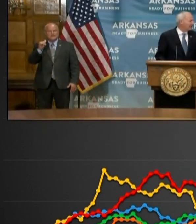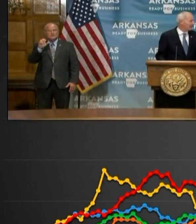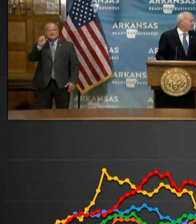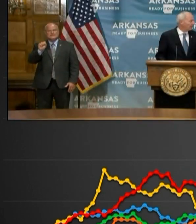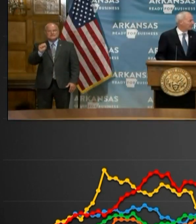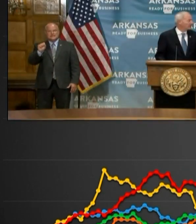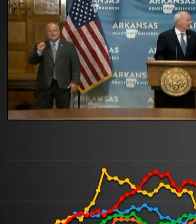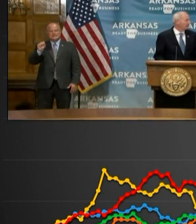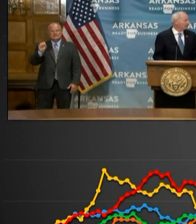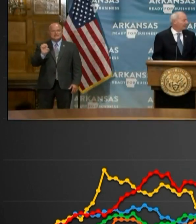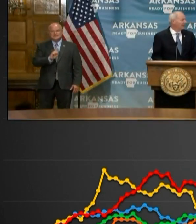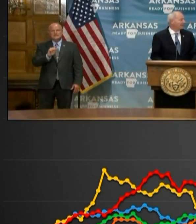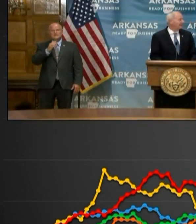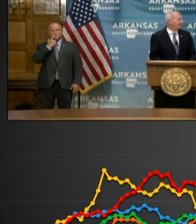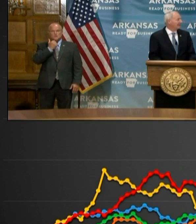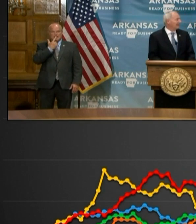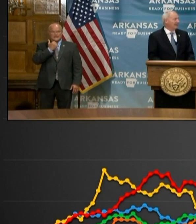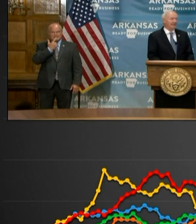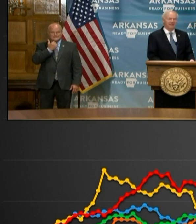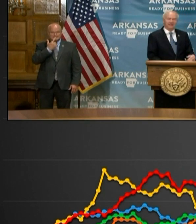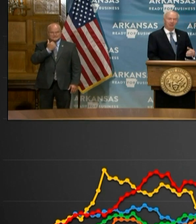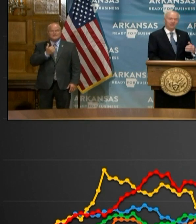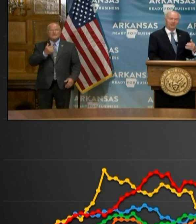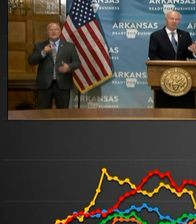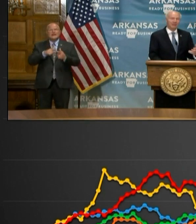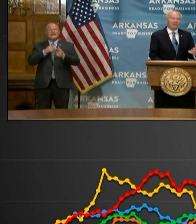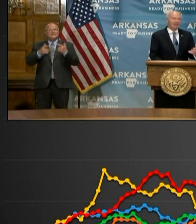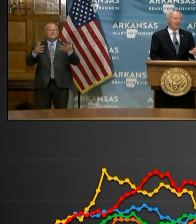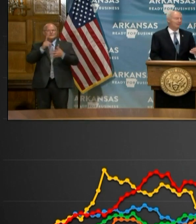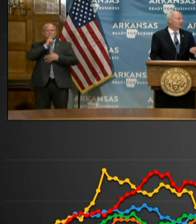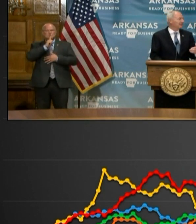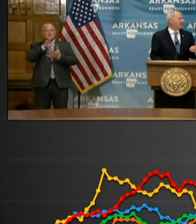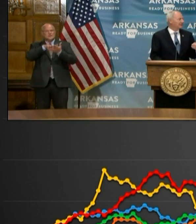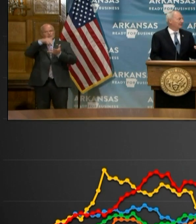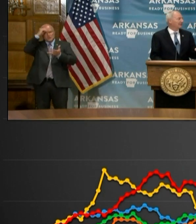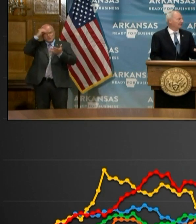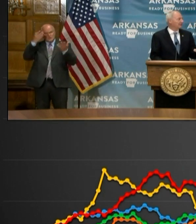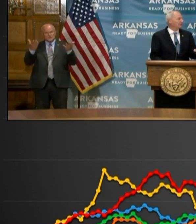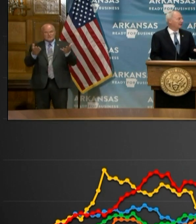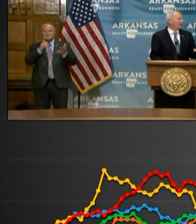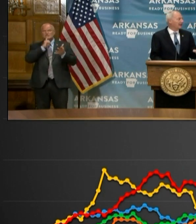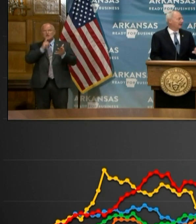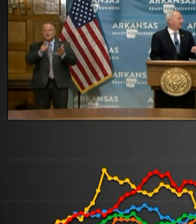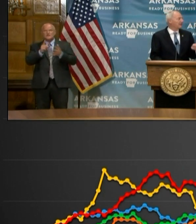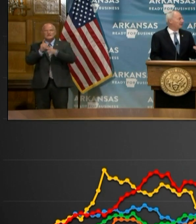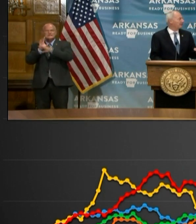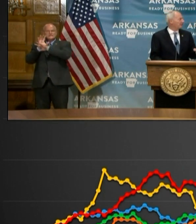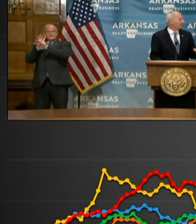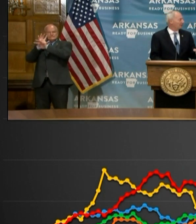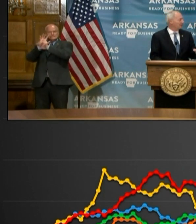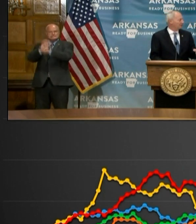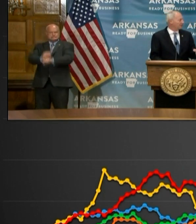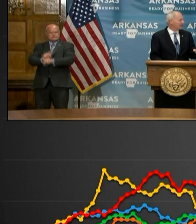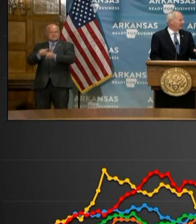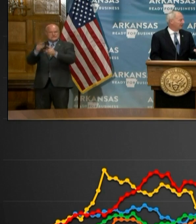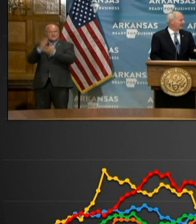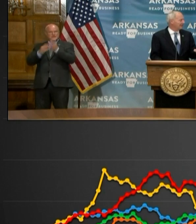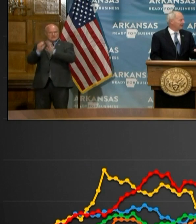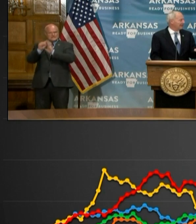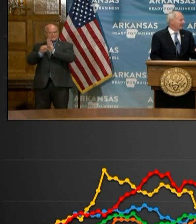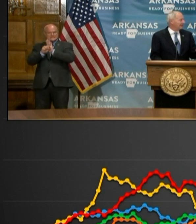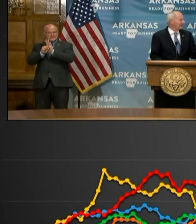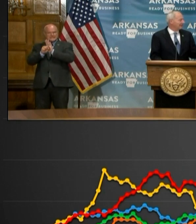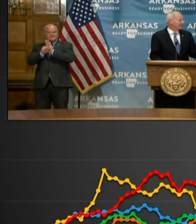you've got Southwest in the red. And what you really learn from this are the trend lines in different parts of the